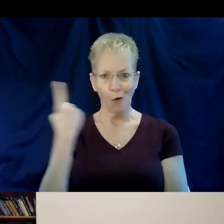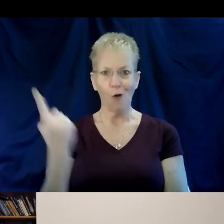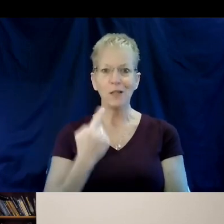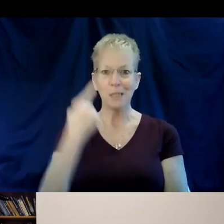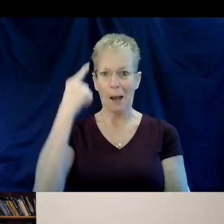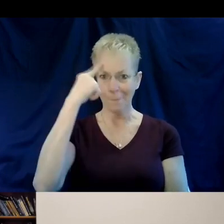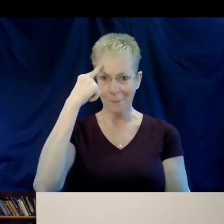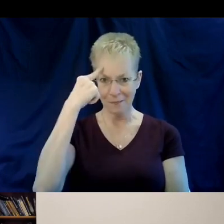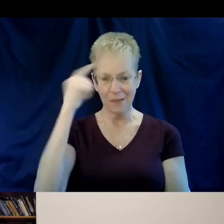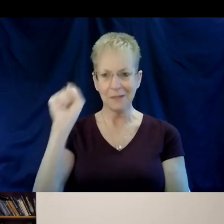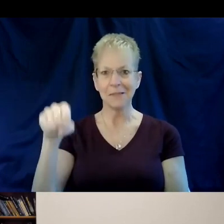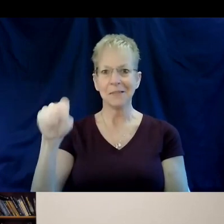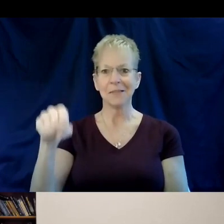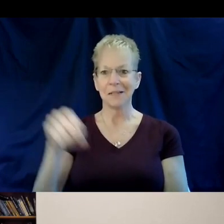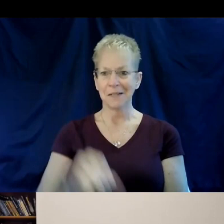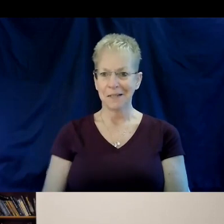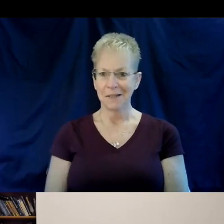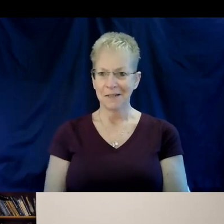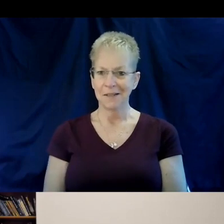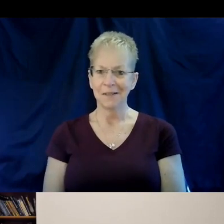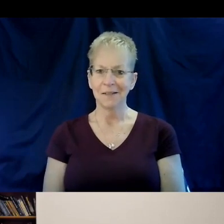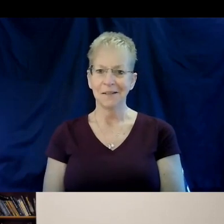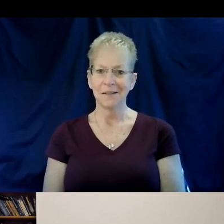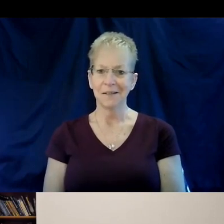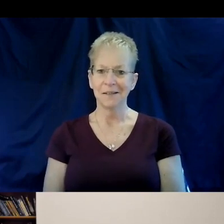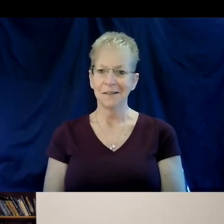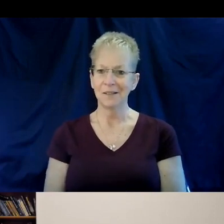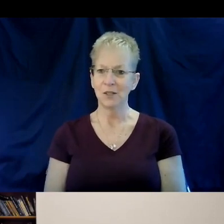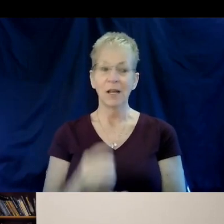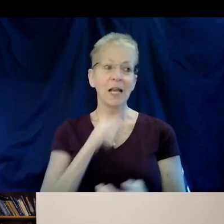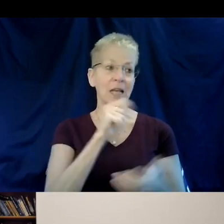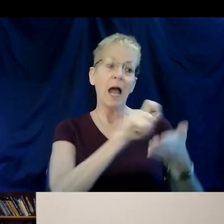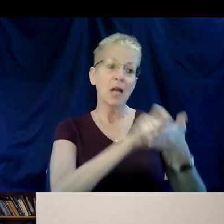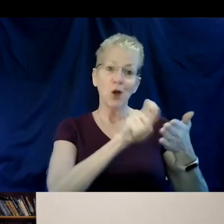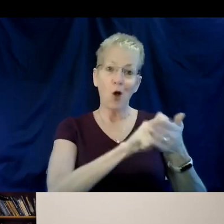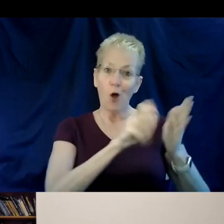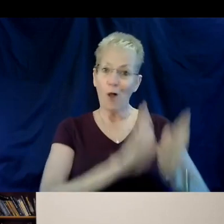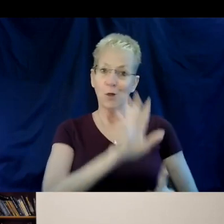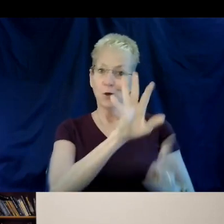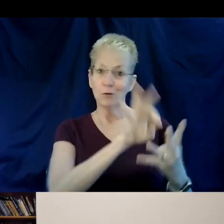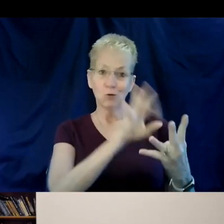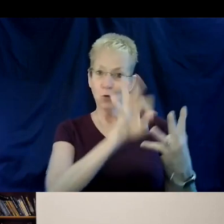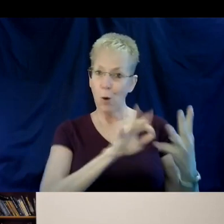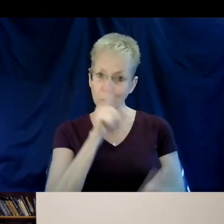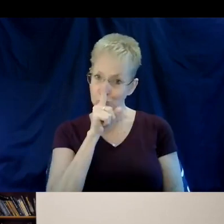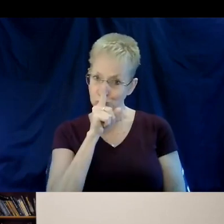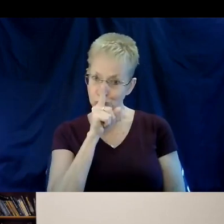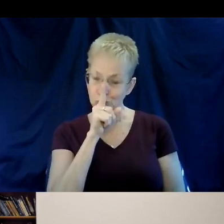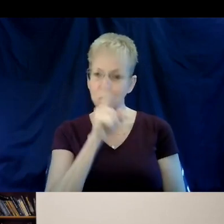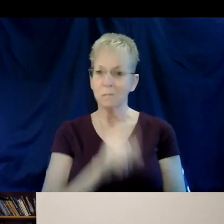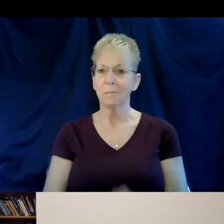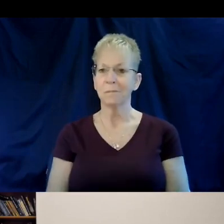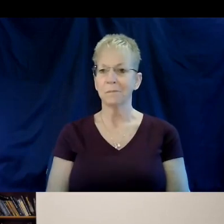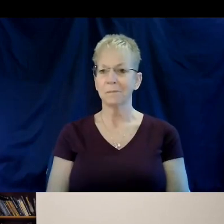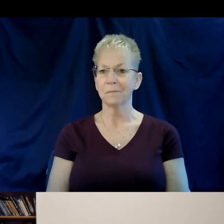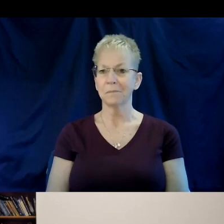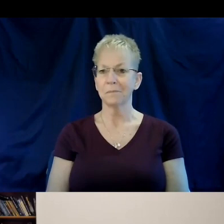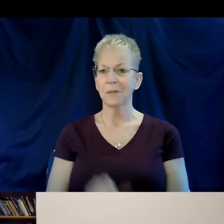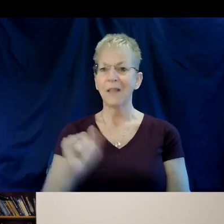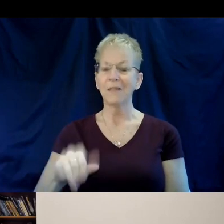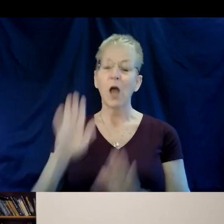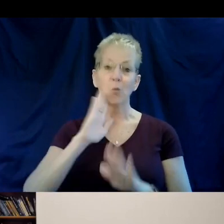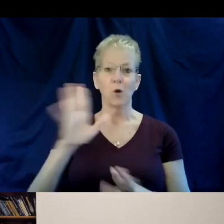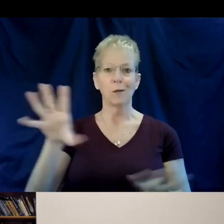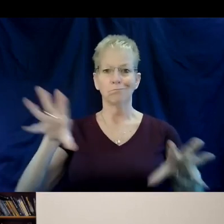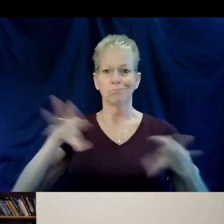Uh, I was So, thinking as I read that it's not necessarily the author's choice to have. yeah, that would be quite welcome. As a